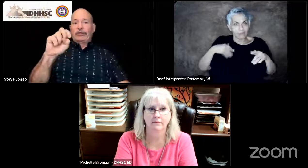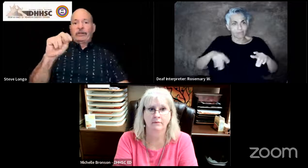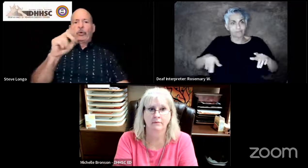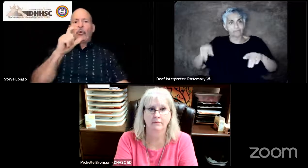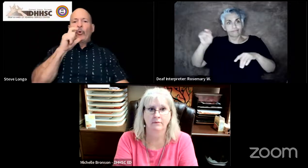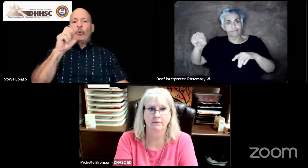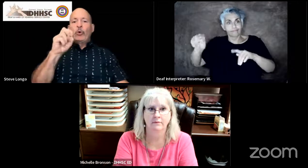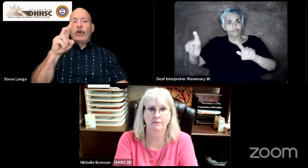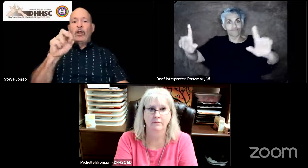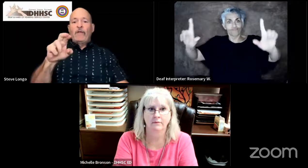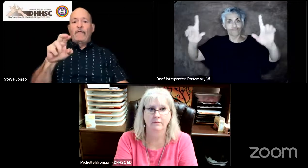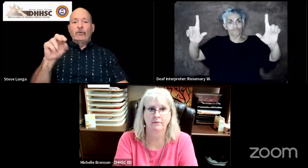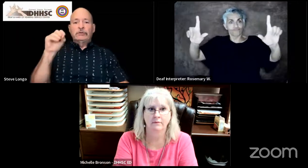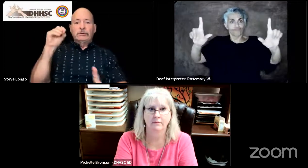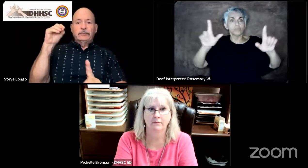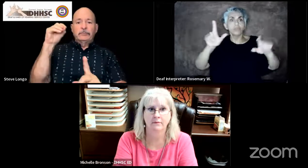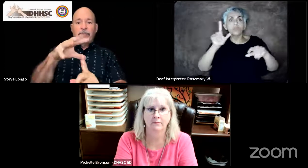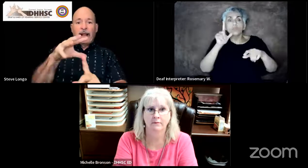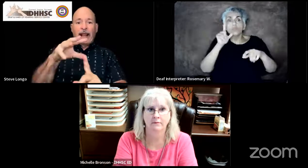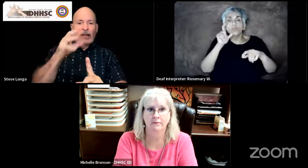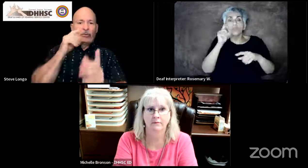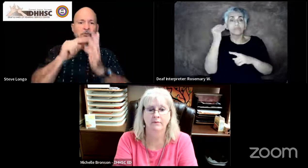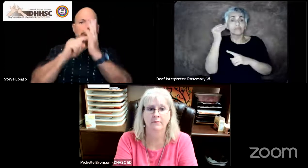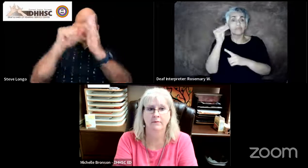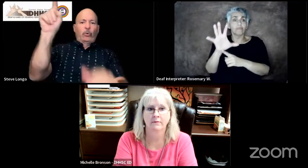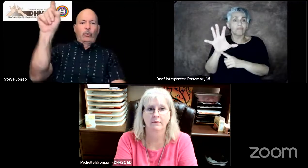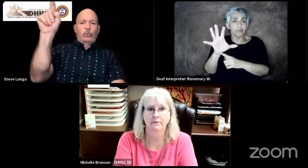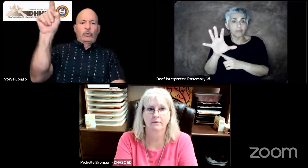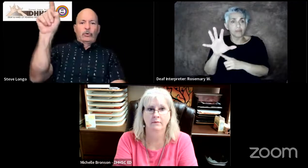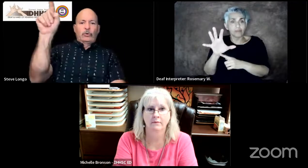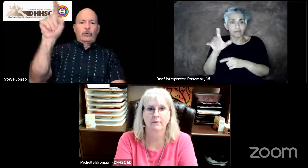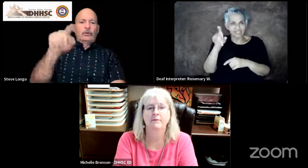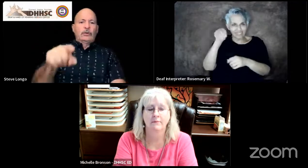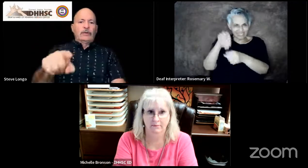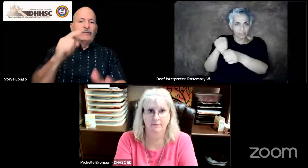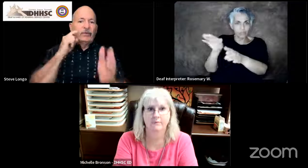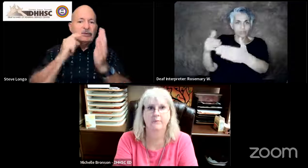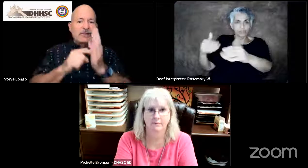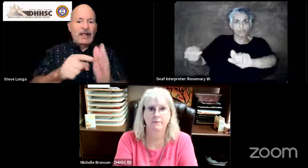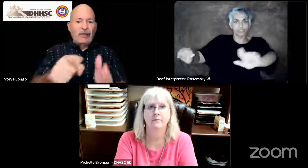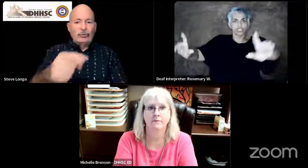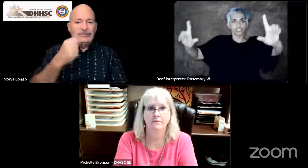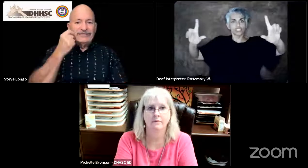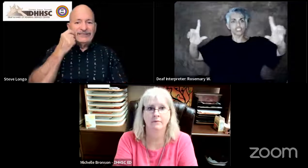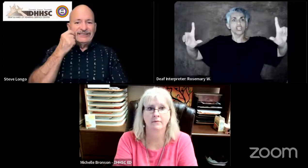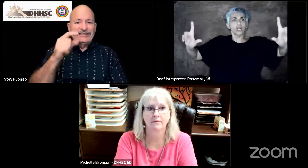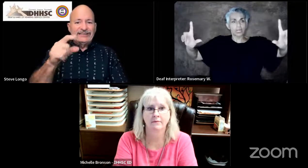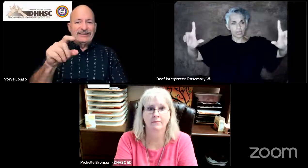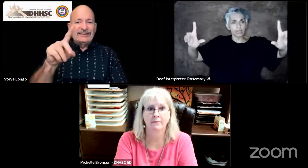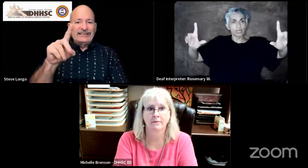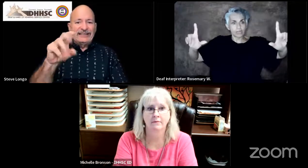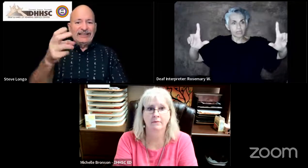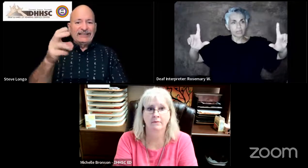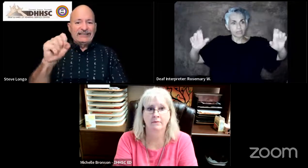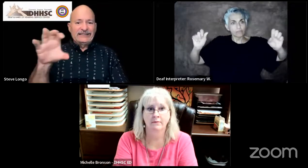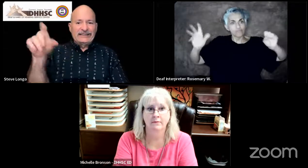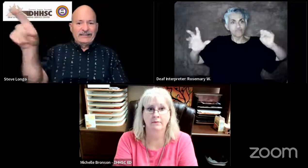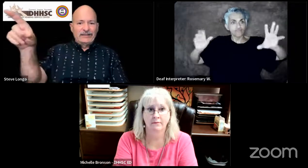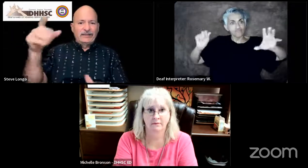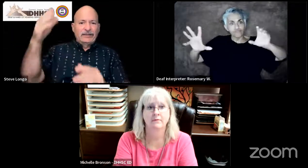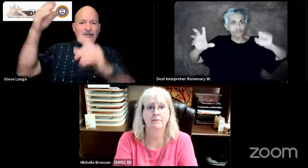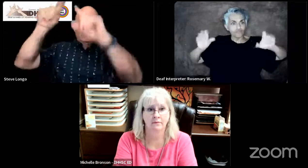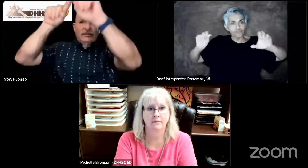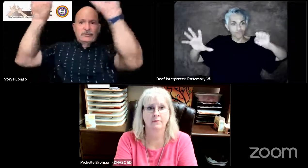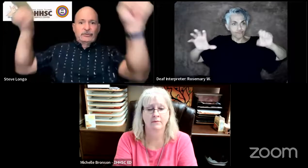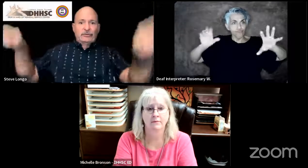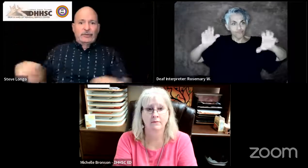am signing, but there is a screen, and whoever is spotlighted is the one shown on the screen. For